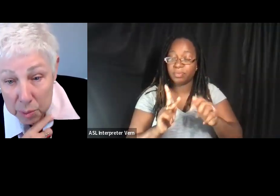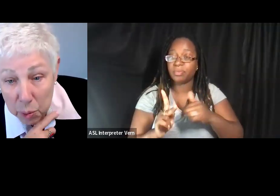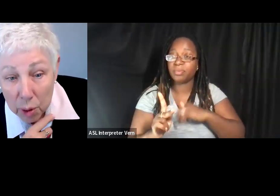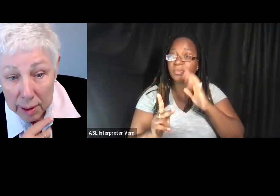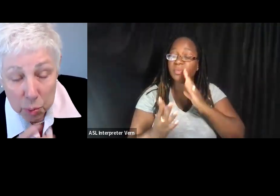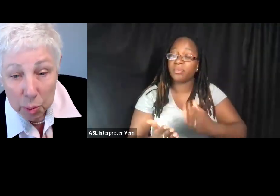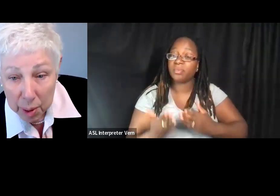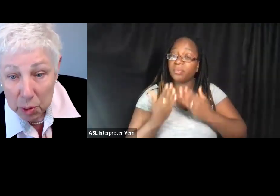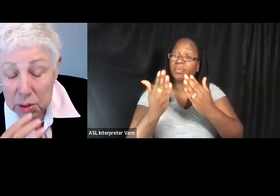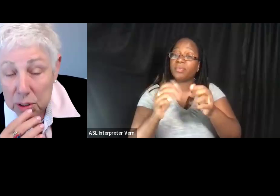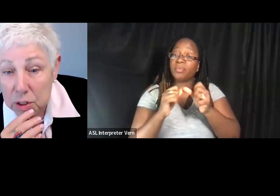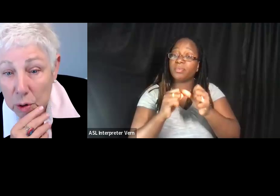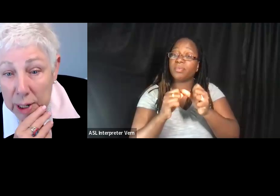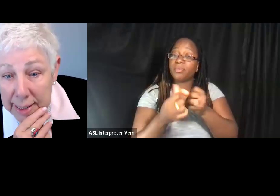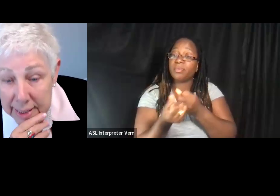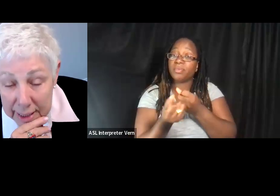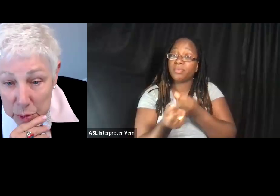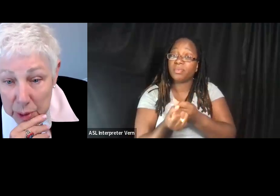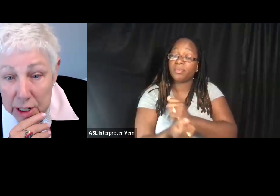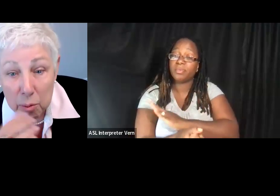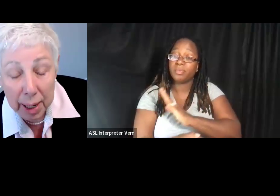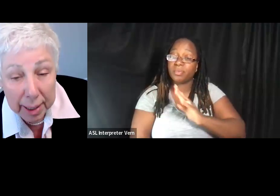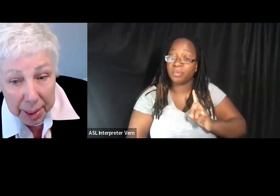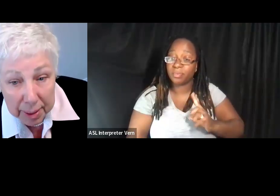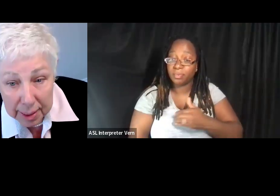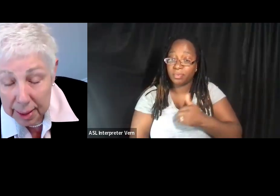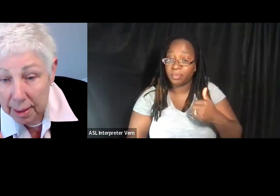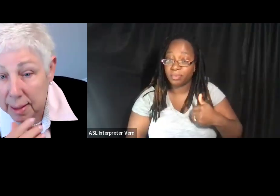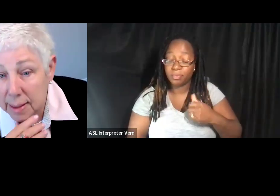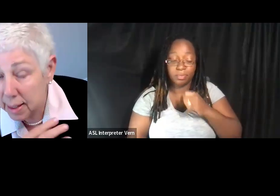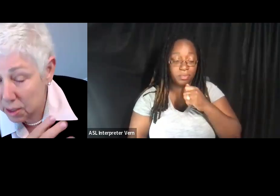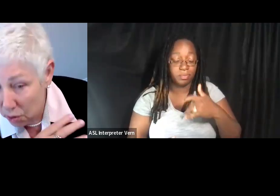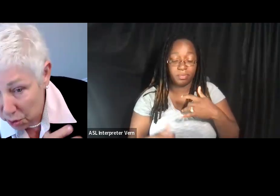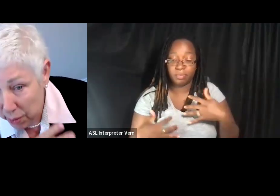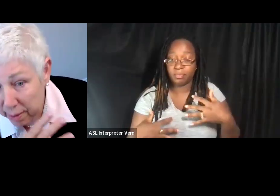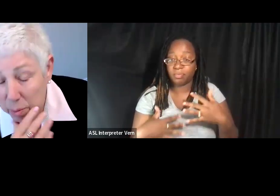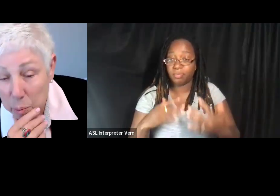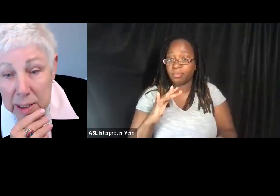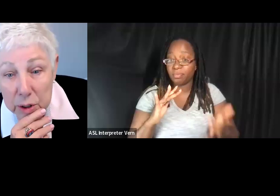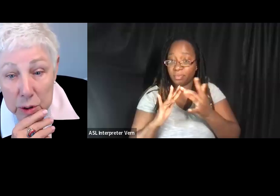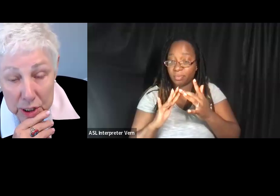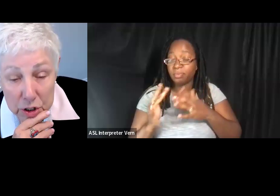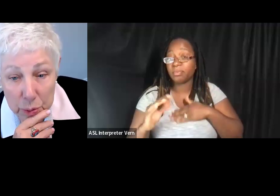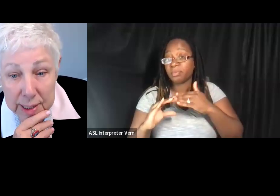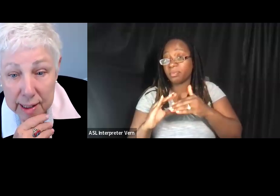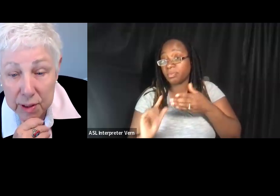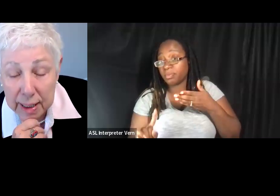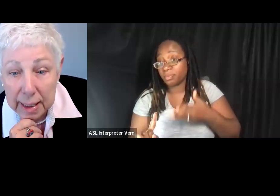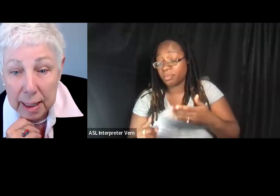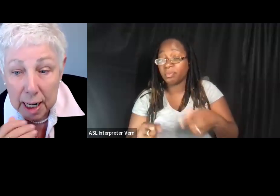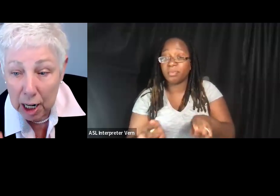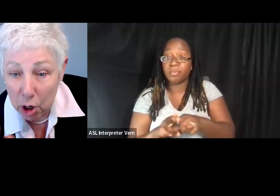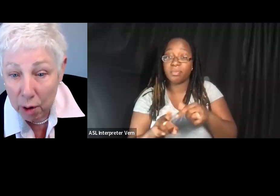ongoing support as board members, so don't hesitate to reach out. My email's at the end of this, and it's also in the materials that you